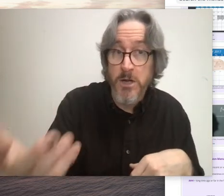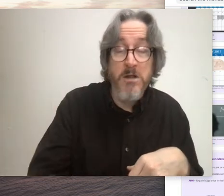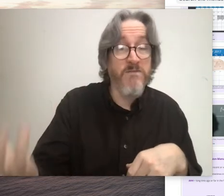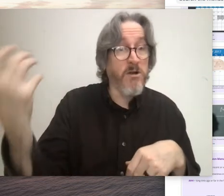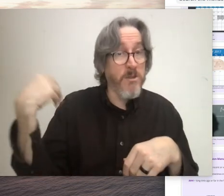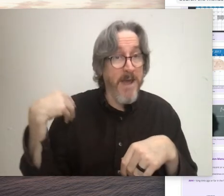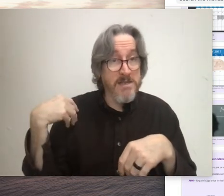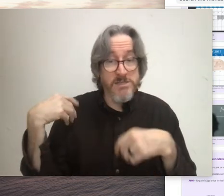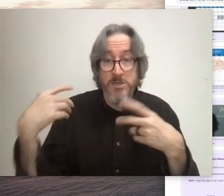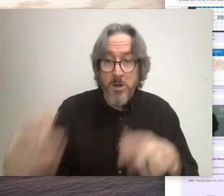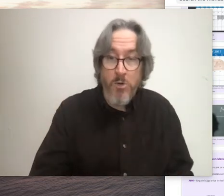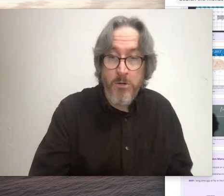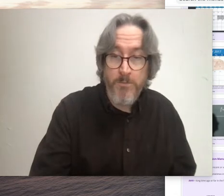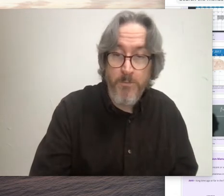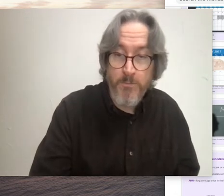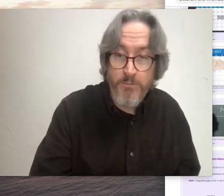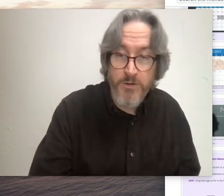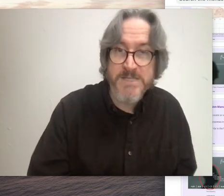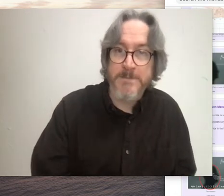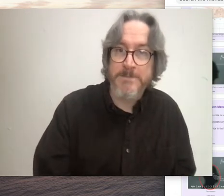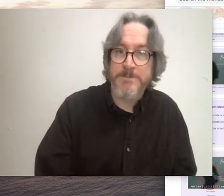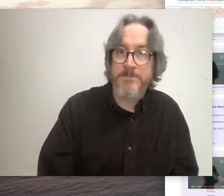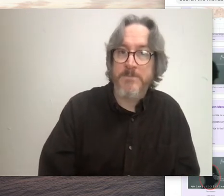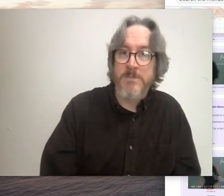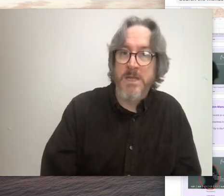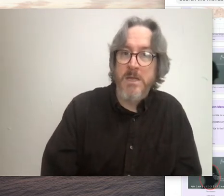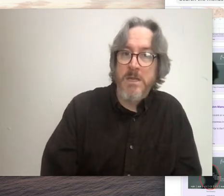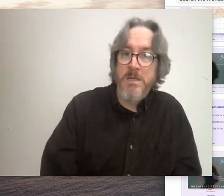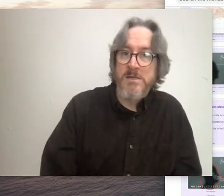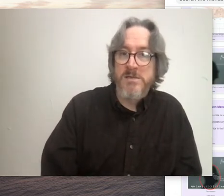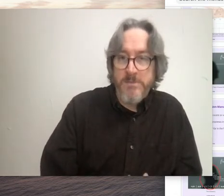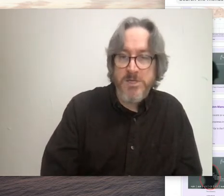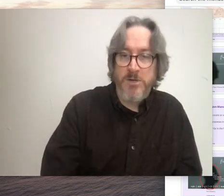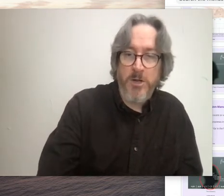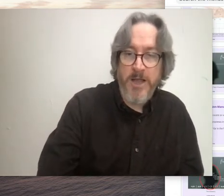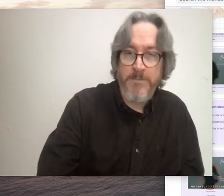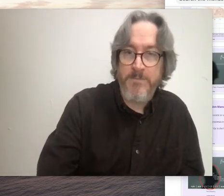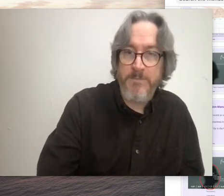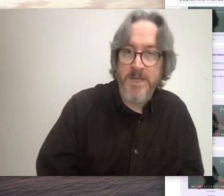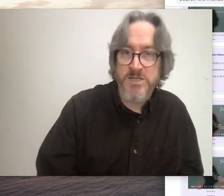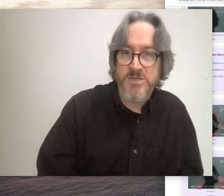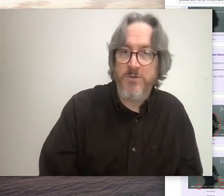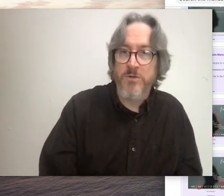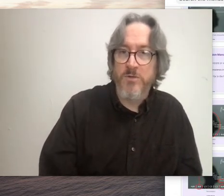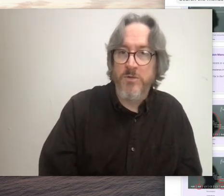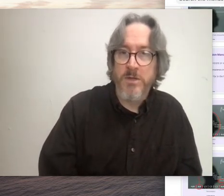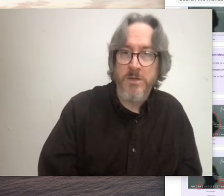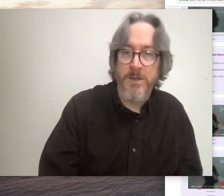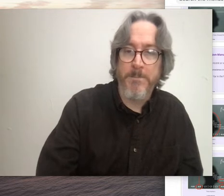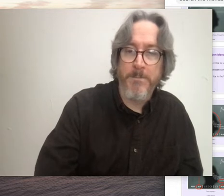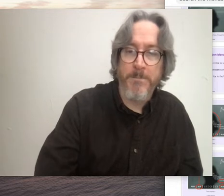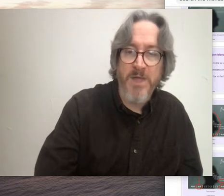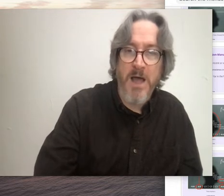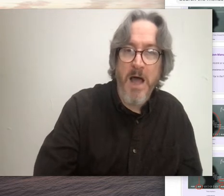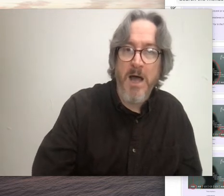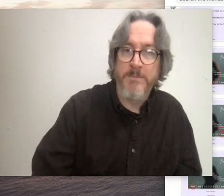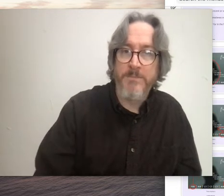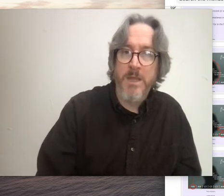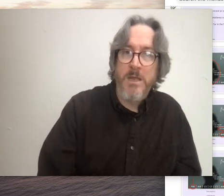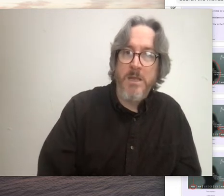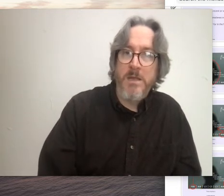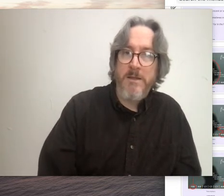future, far in the past, or pretty recent? So, okay, they just went through the